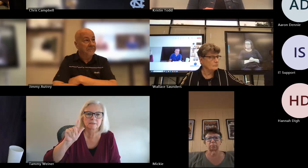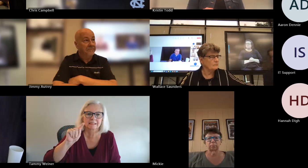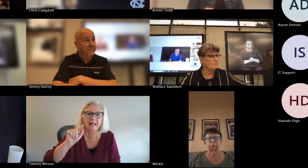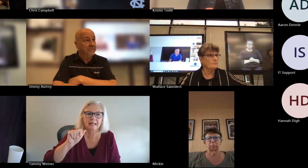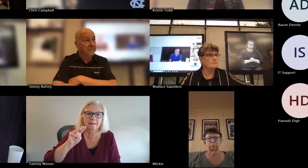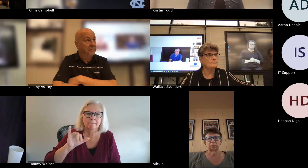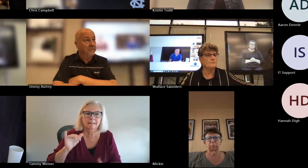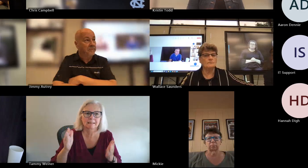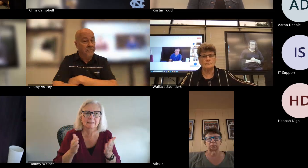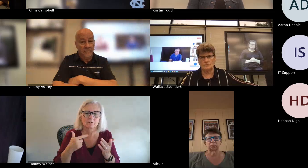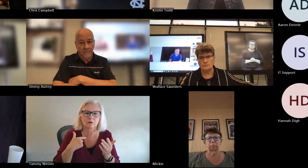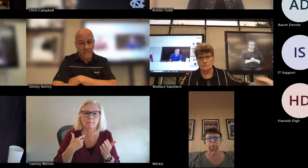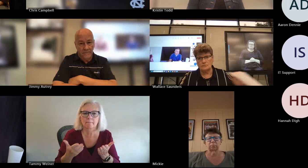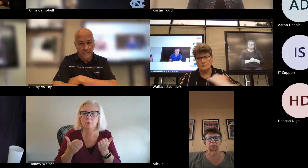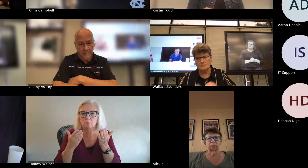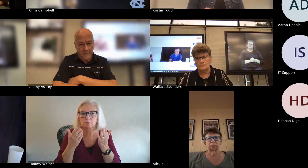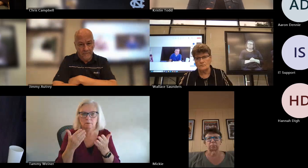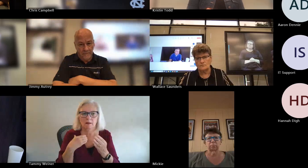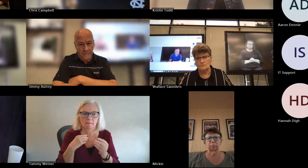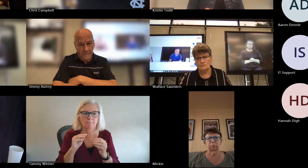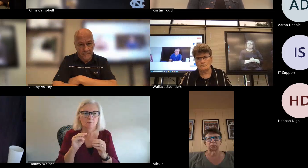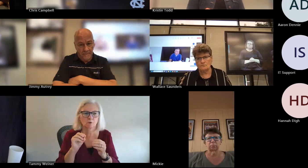This is Tammy.